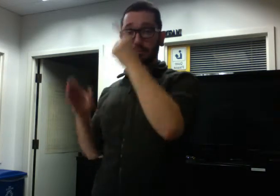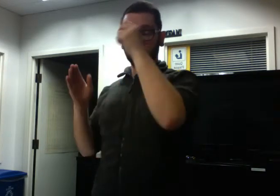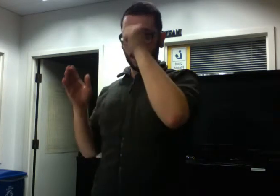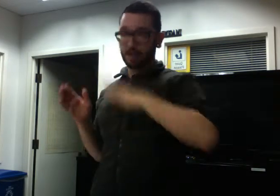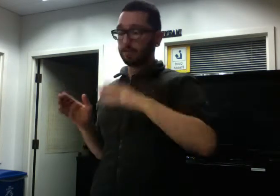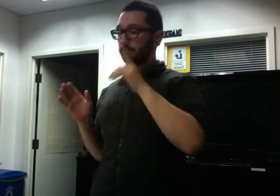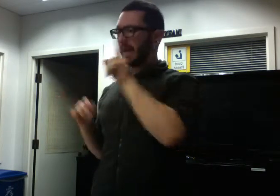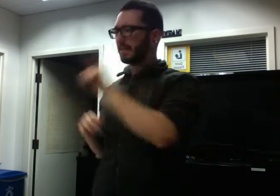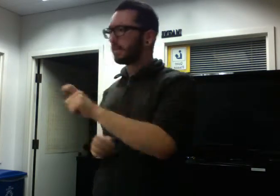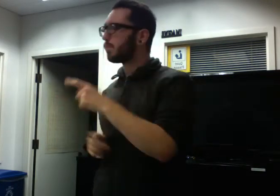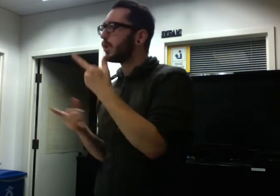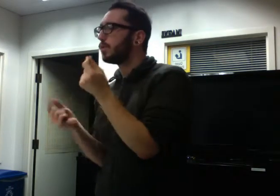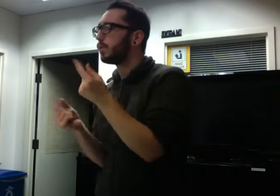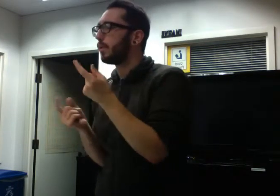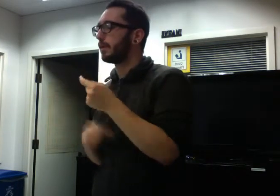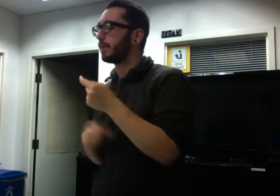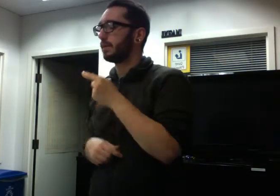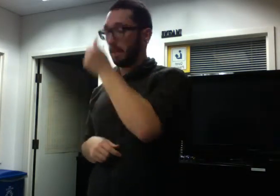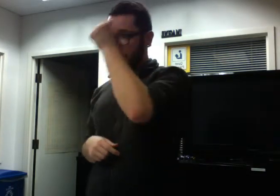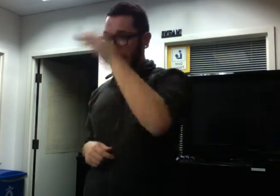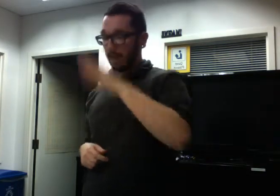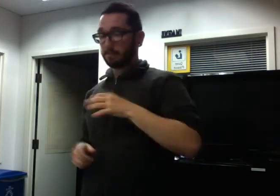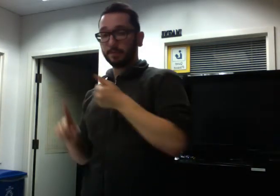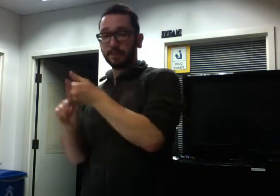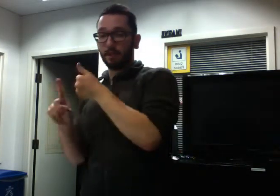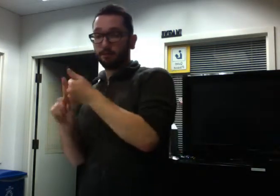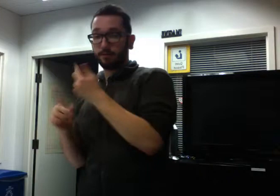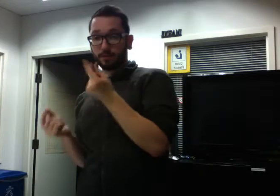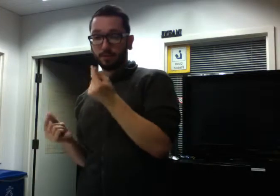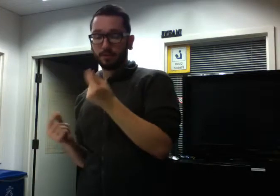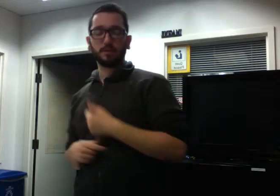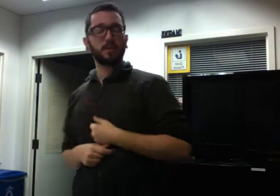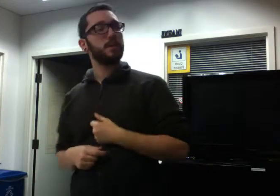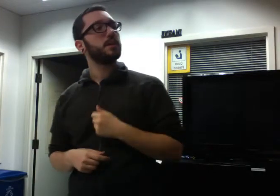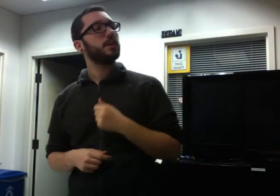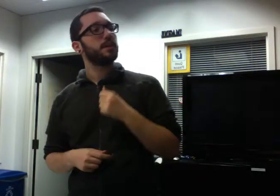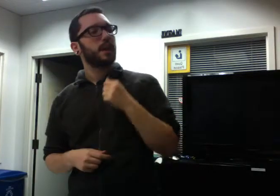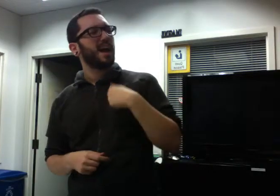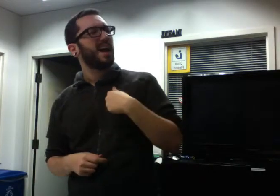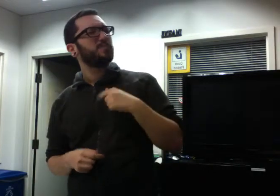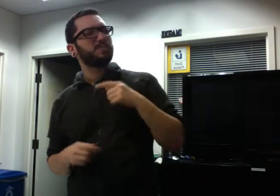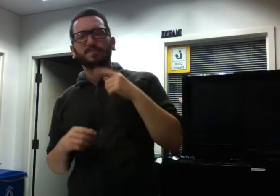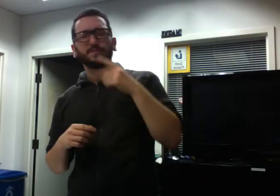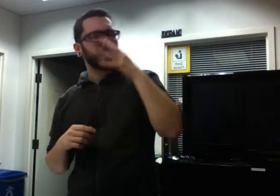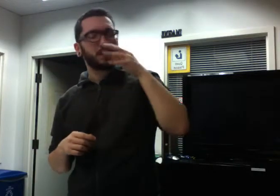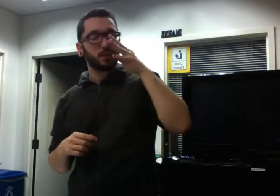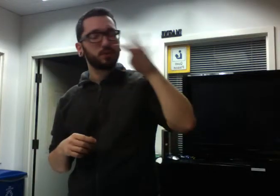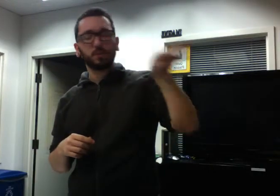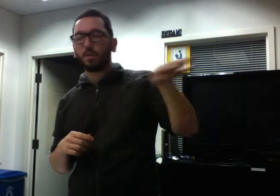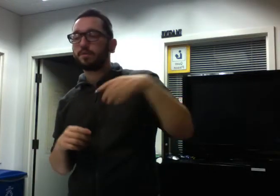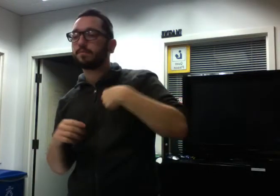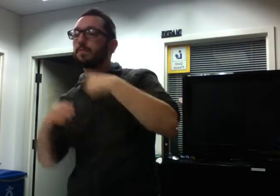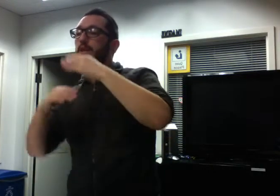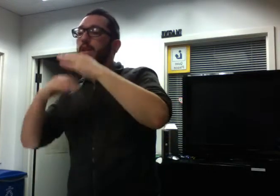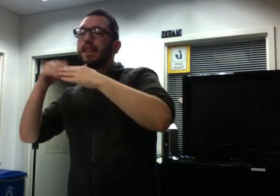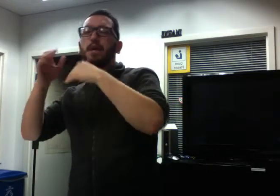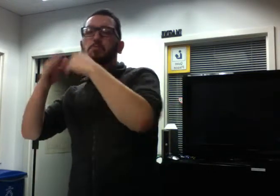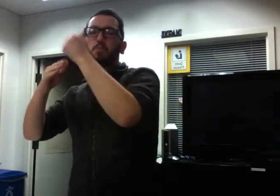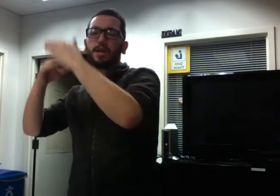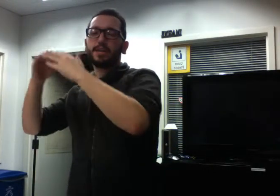he responded, "I'm laying bricks." The little boy approached the second brick mason and asked him, "What are you